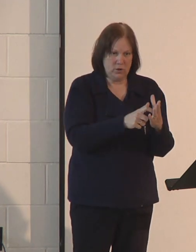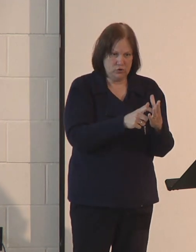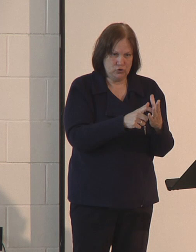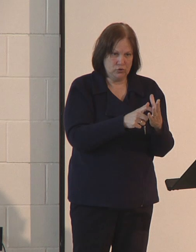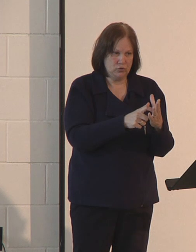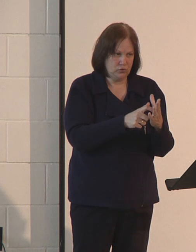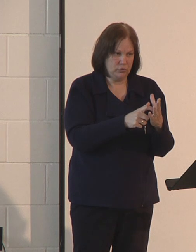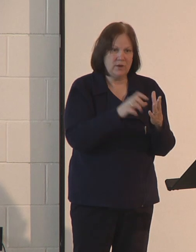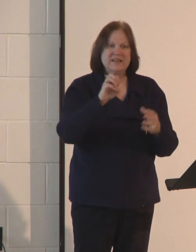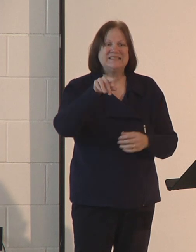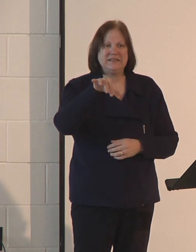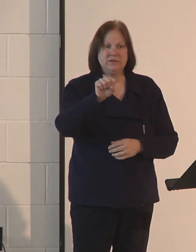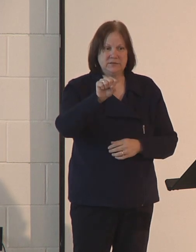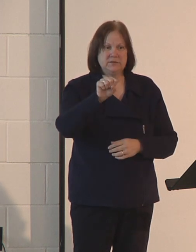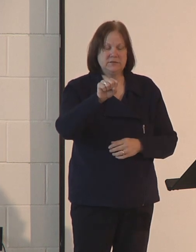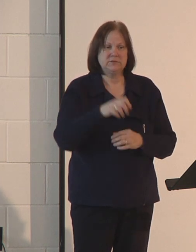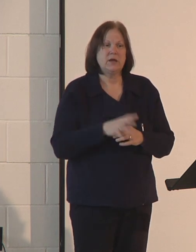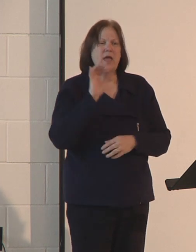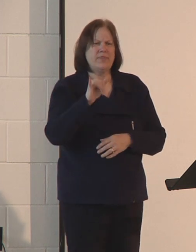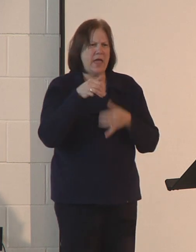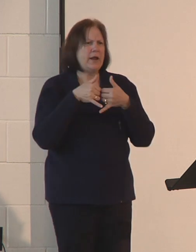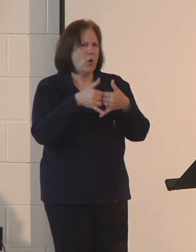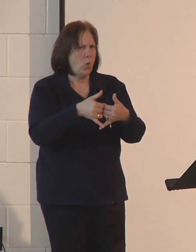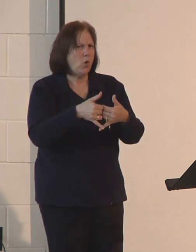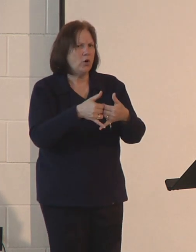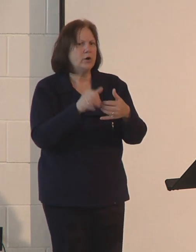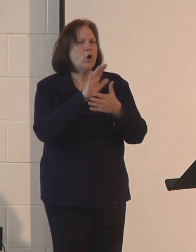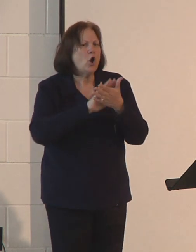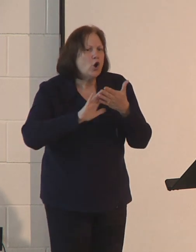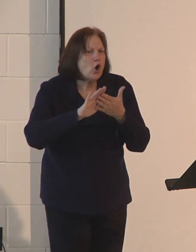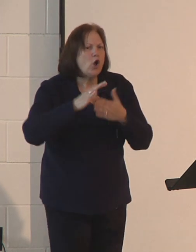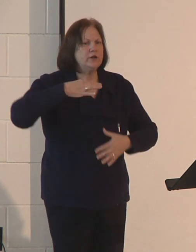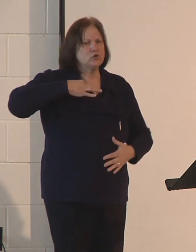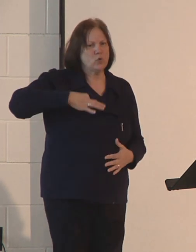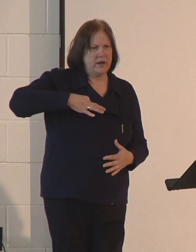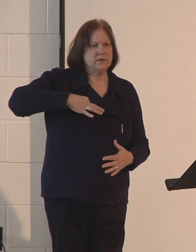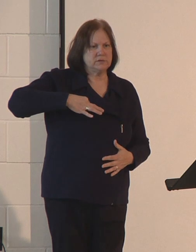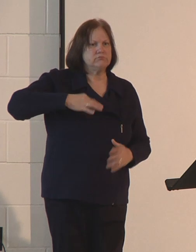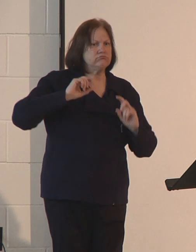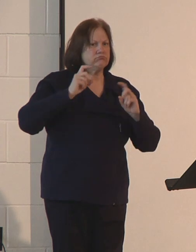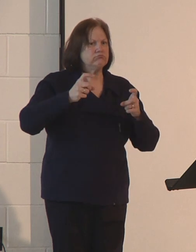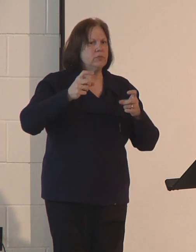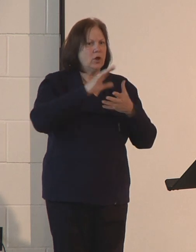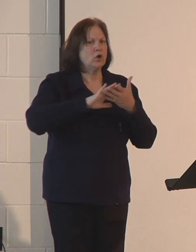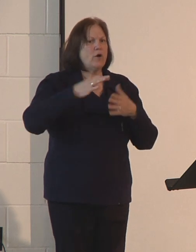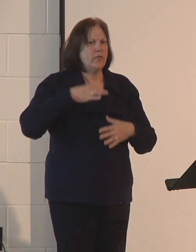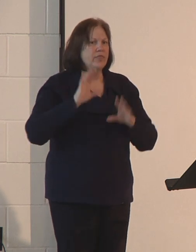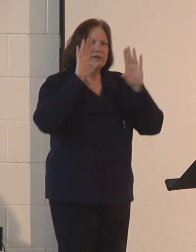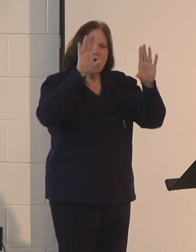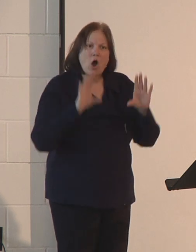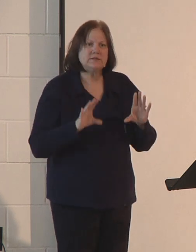the SEALs that award college credits. That is